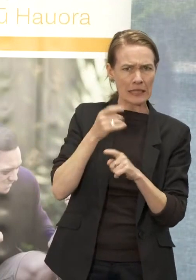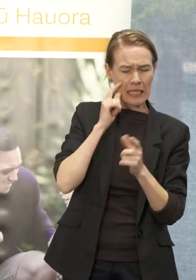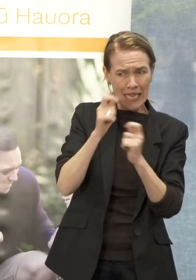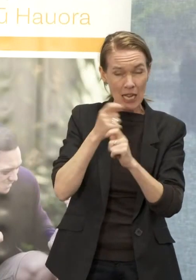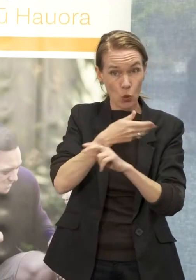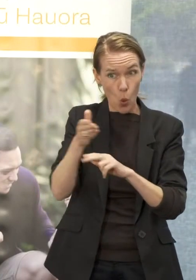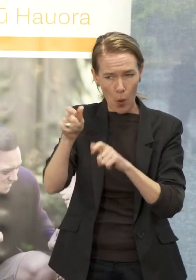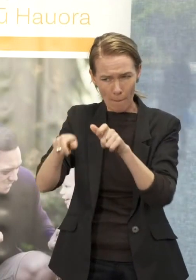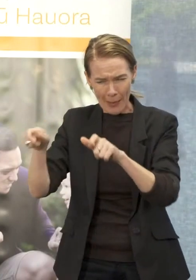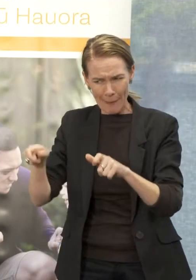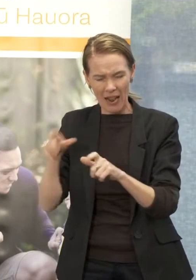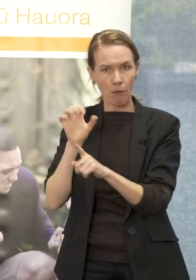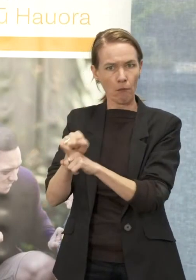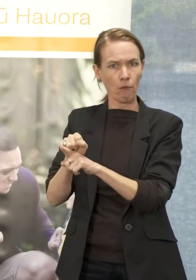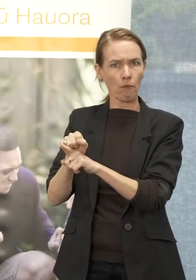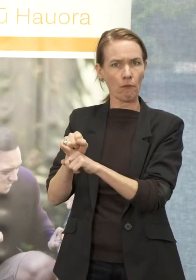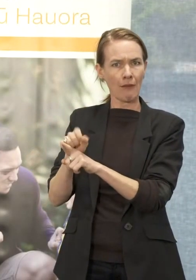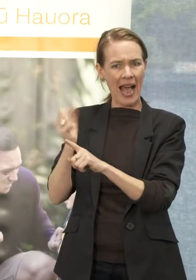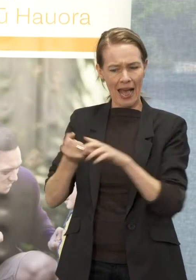plane.